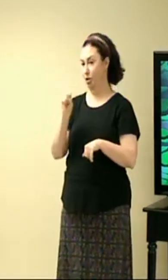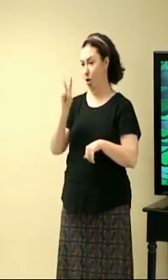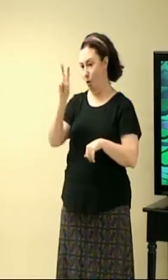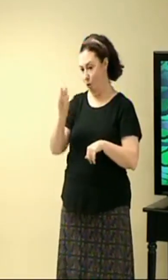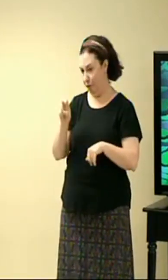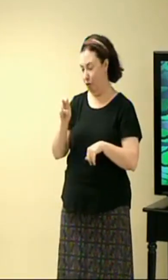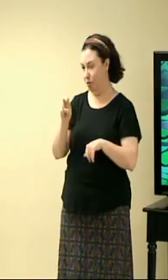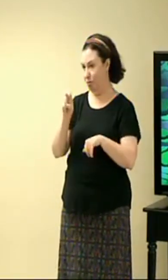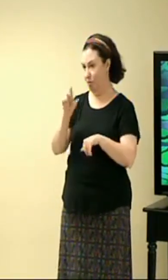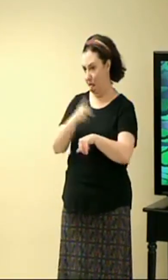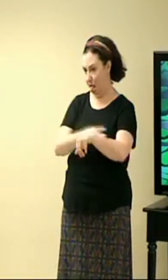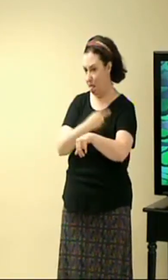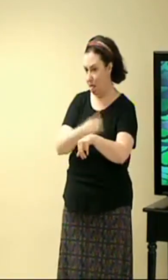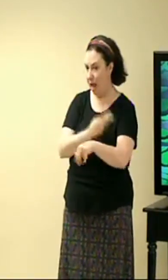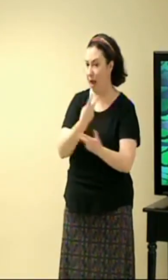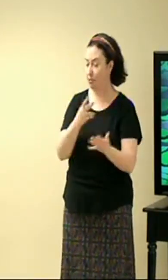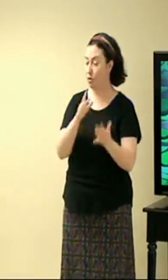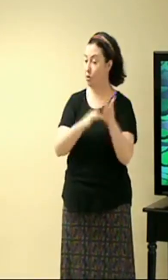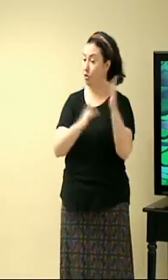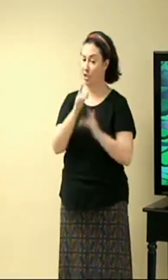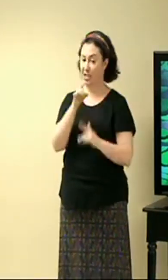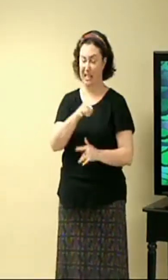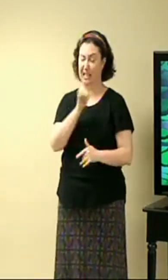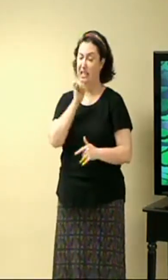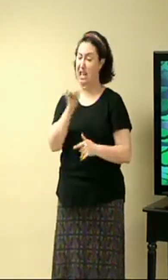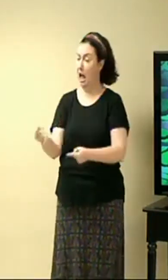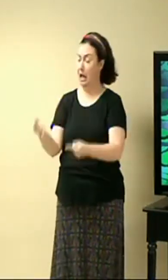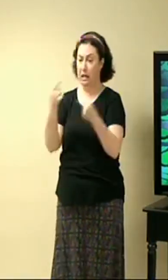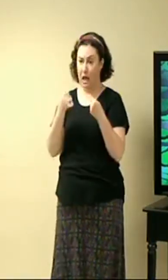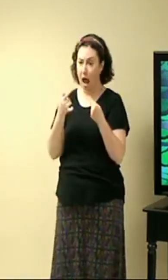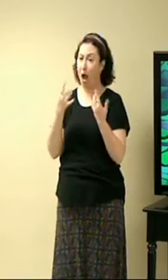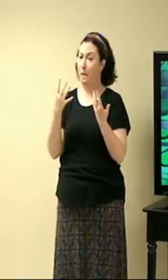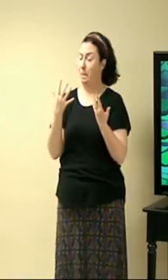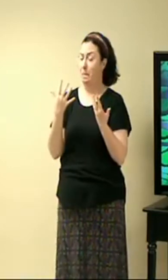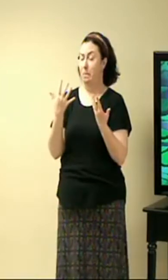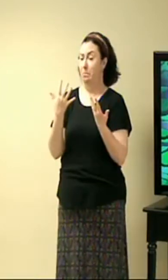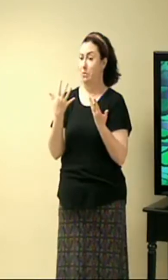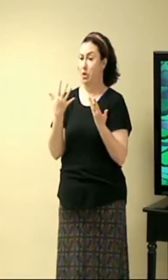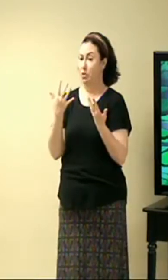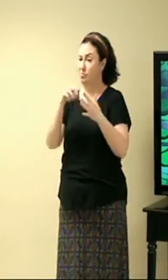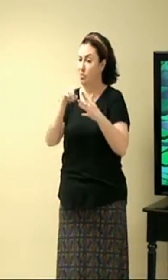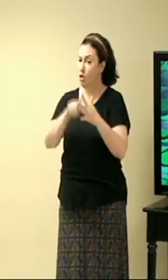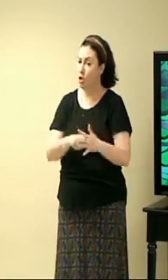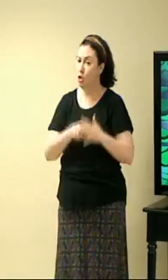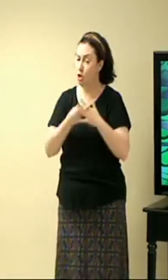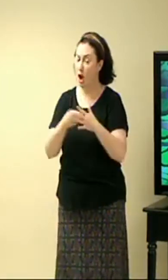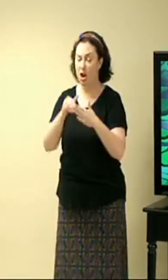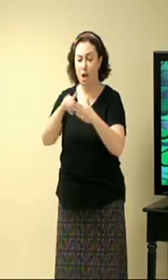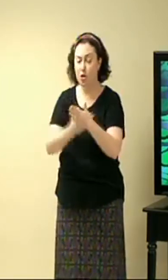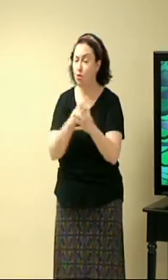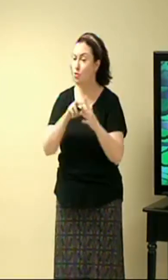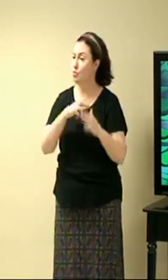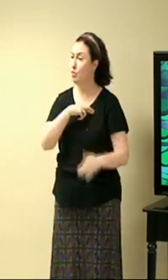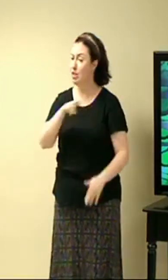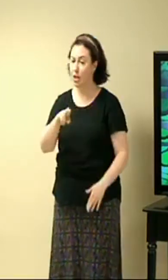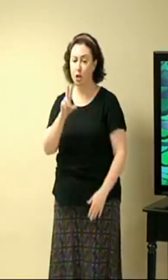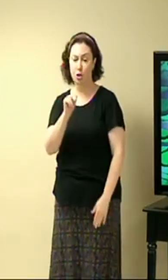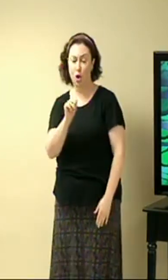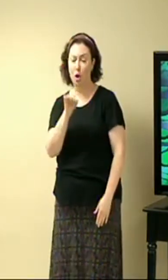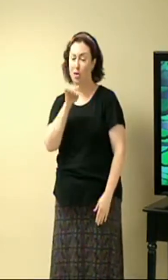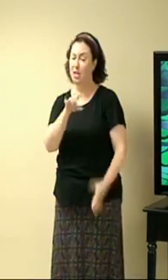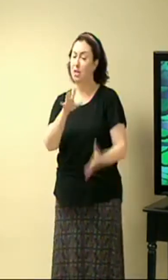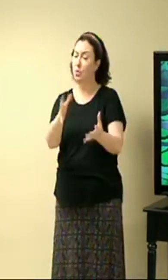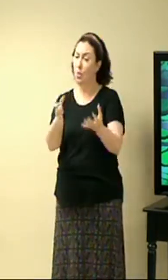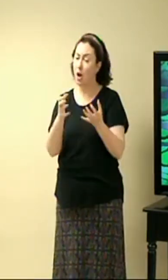to start a new religion. He came to bring reformation to Judaism. It became Christianity. But Jesus was a Jew. And